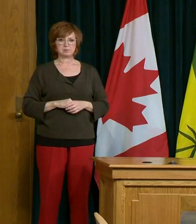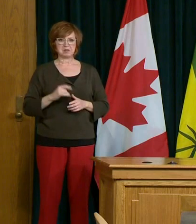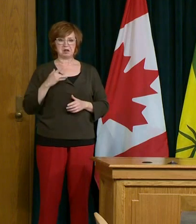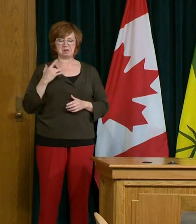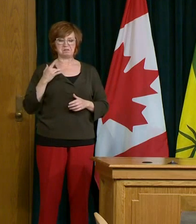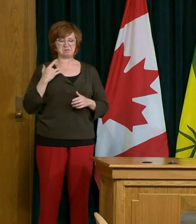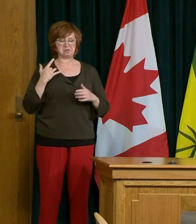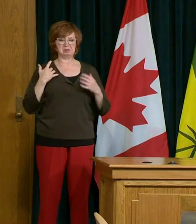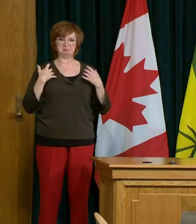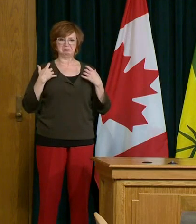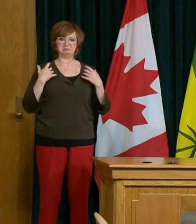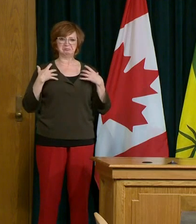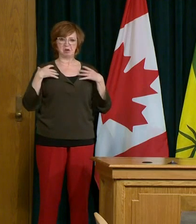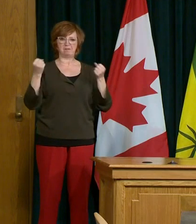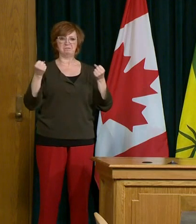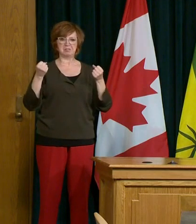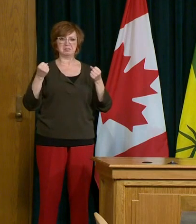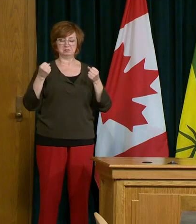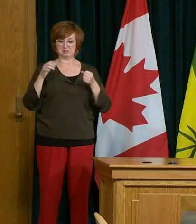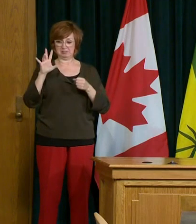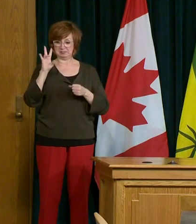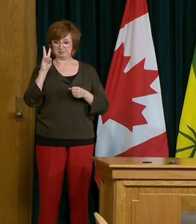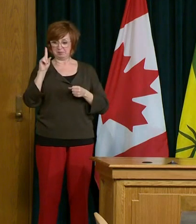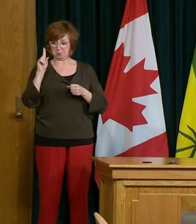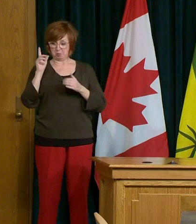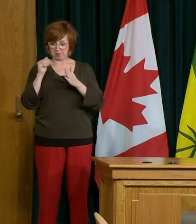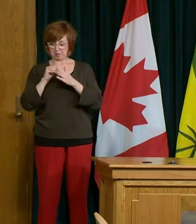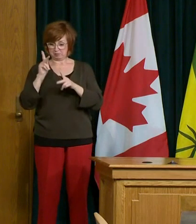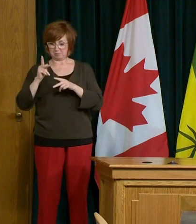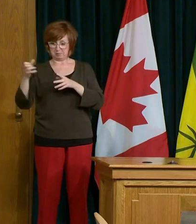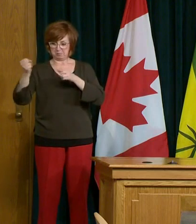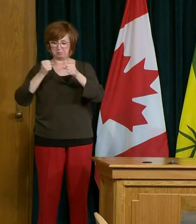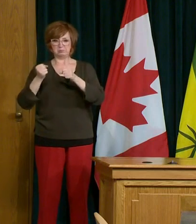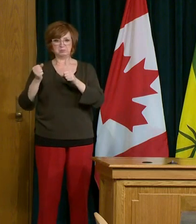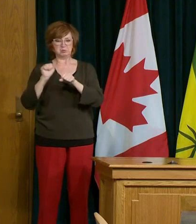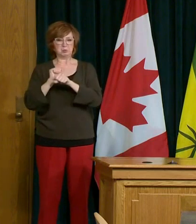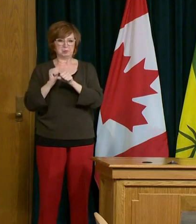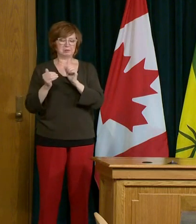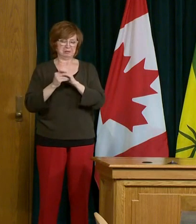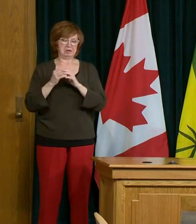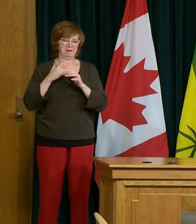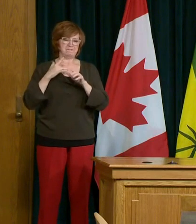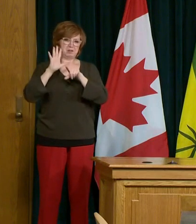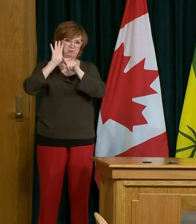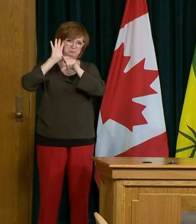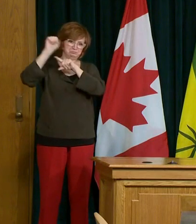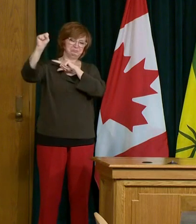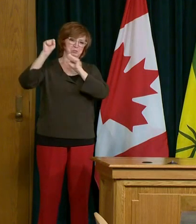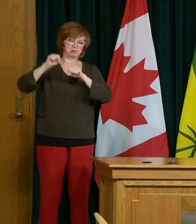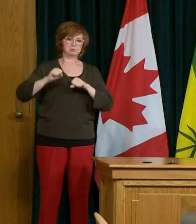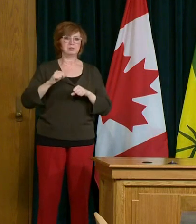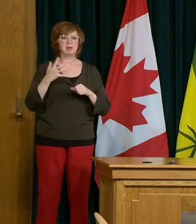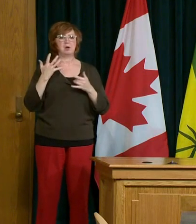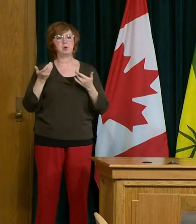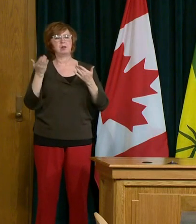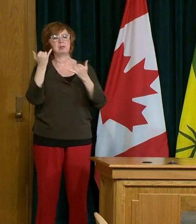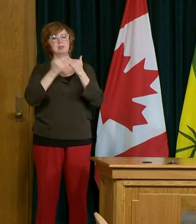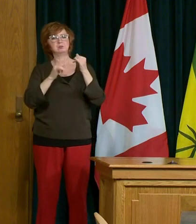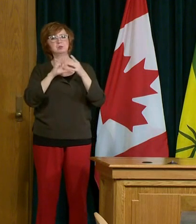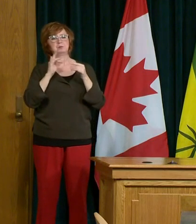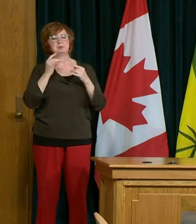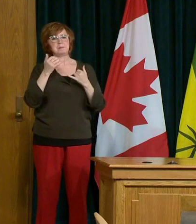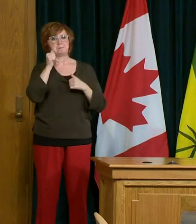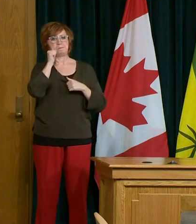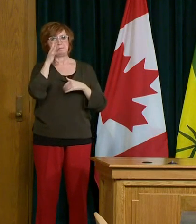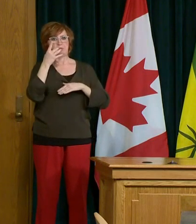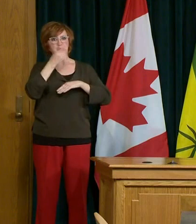we are going to be able to go far, far better than that. And I would just close with this today, with Mother's Day being this weekend.